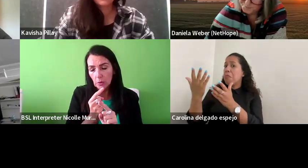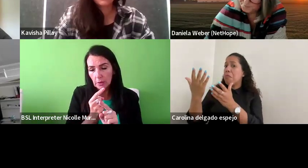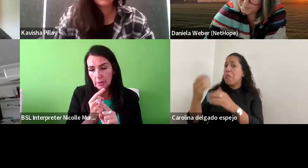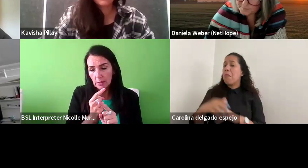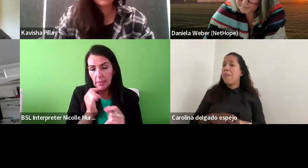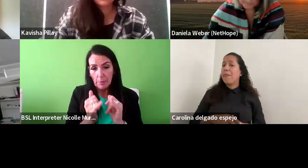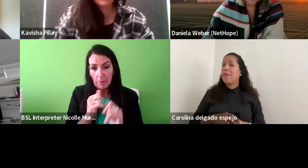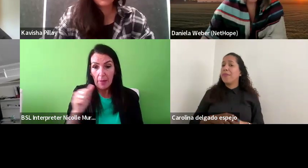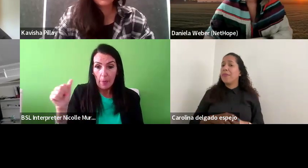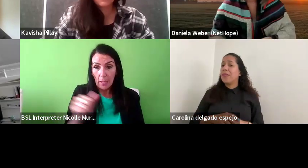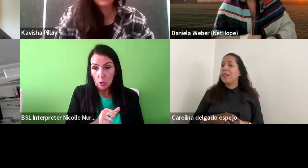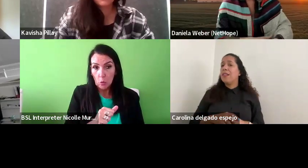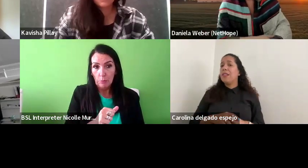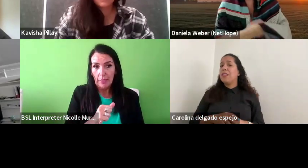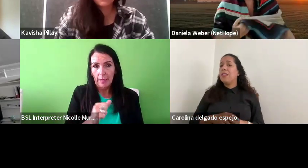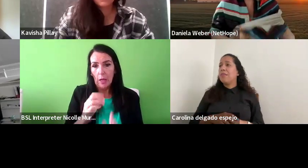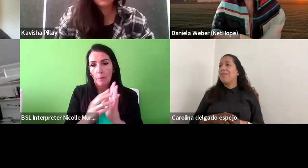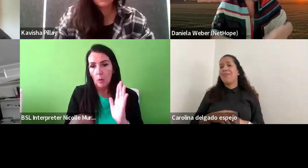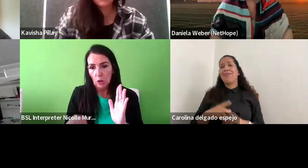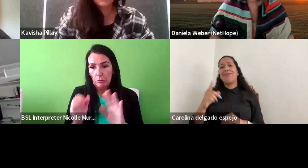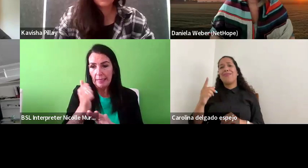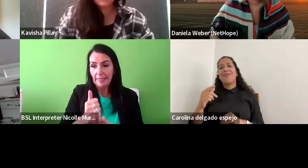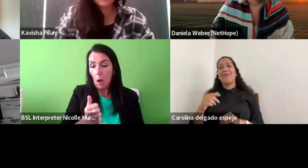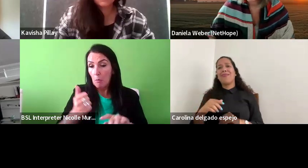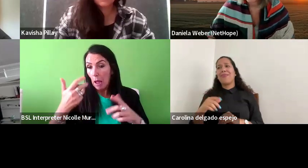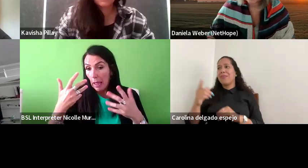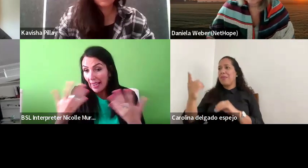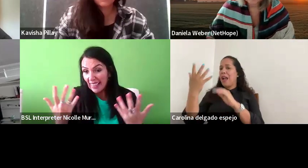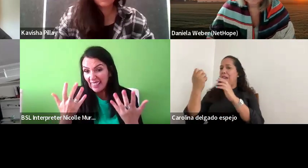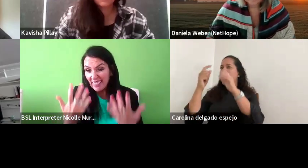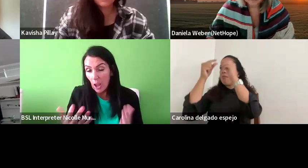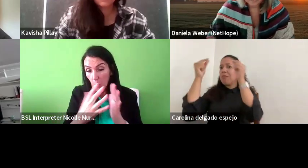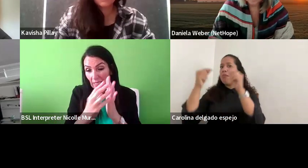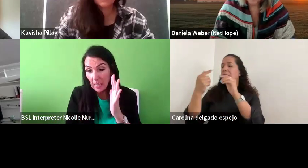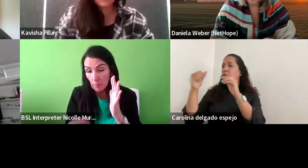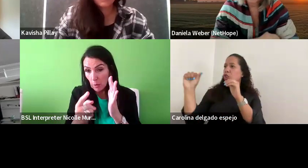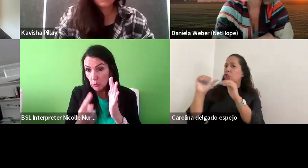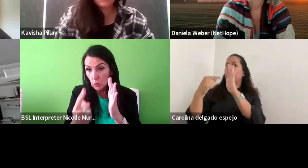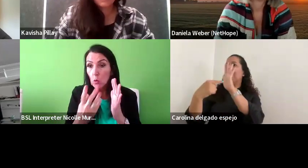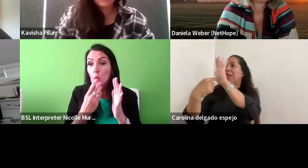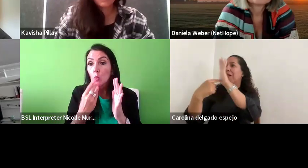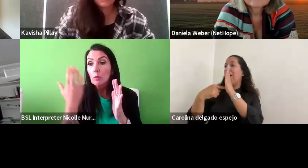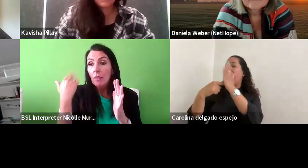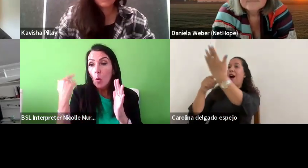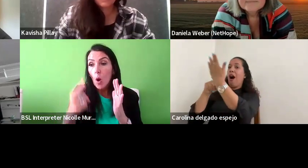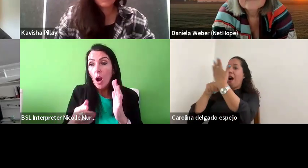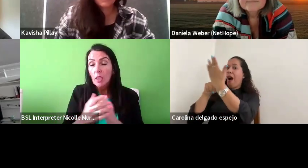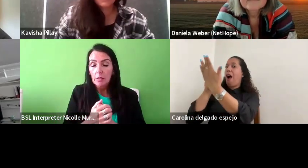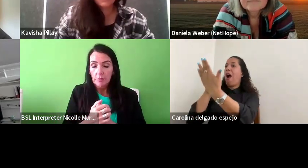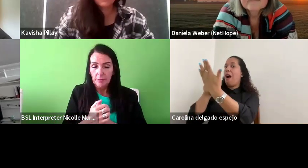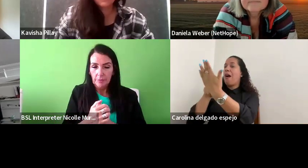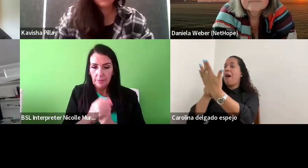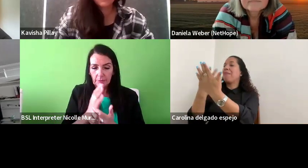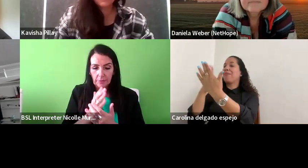maybe there should be models that are developed, but do you have any example that you can share with us where, because at the end of the